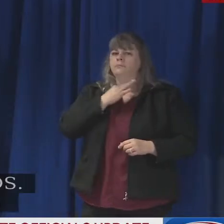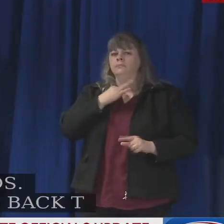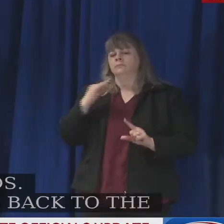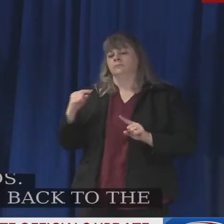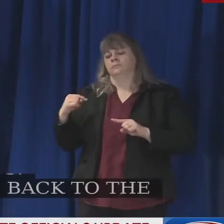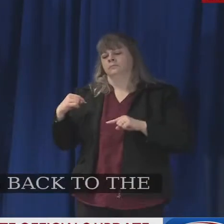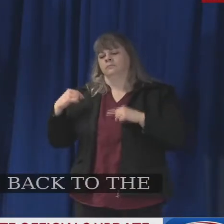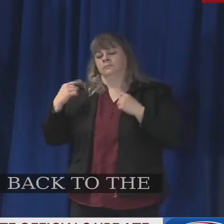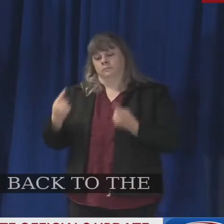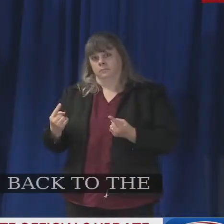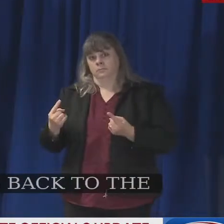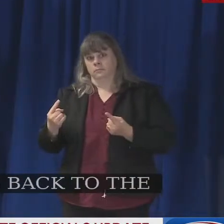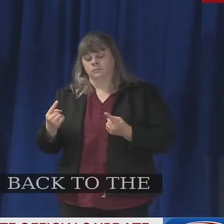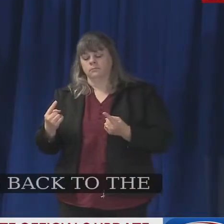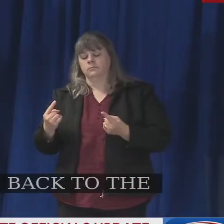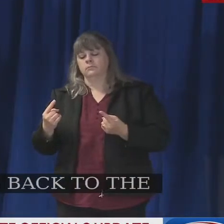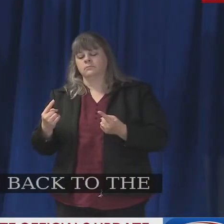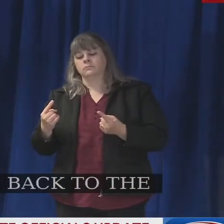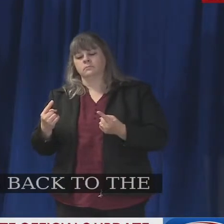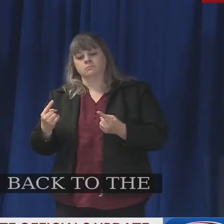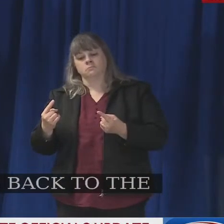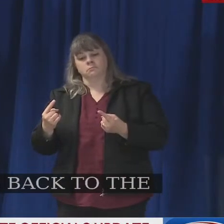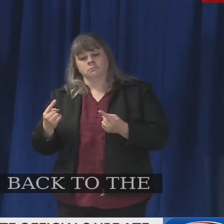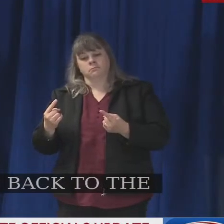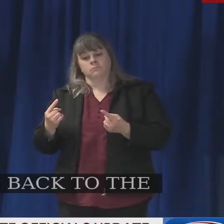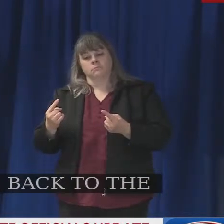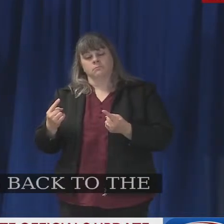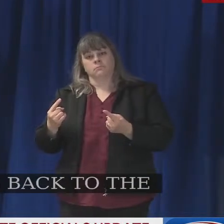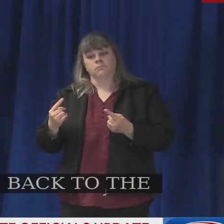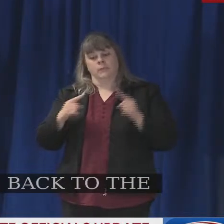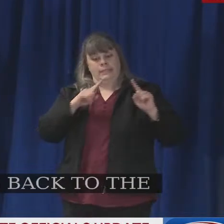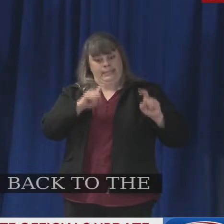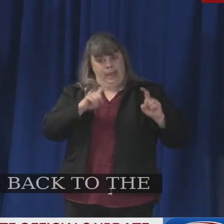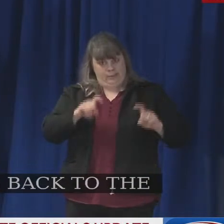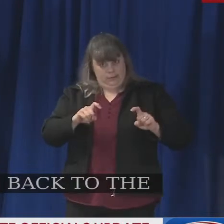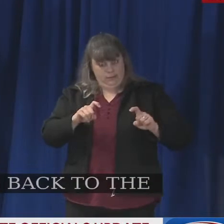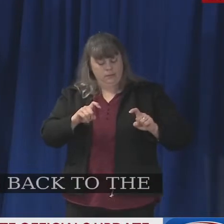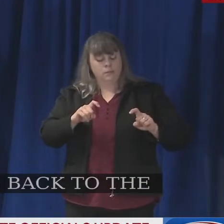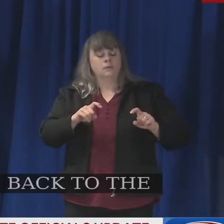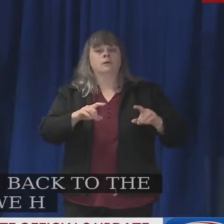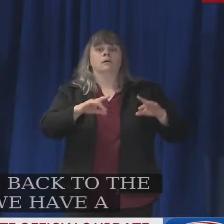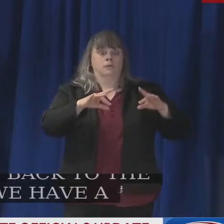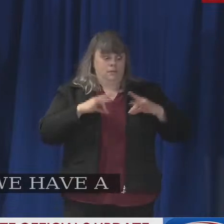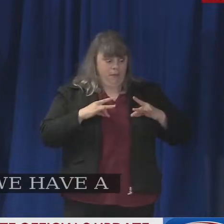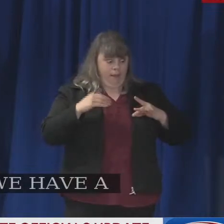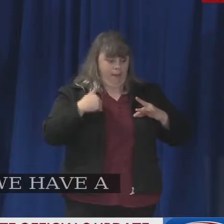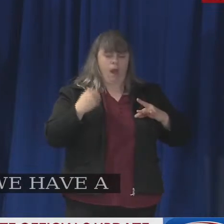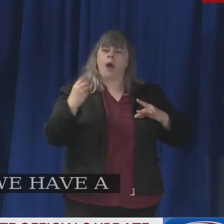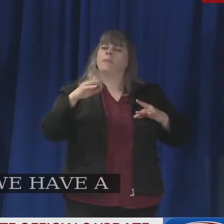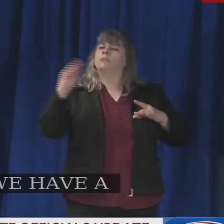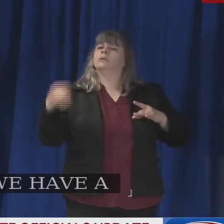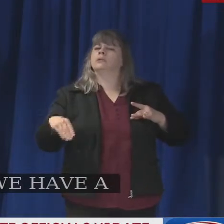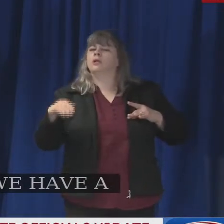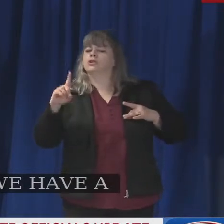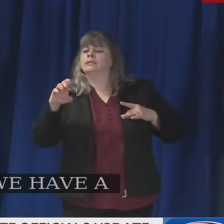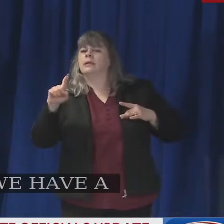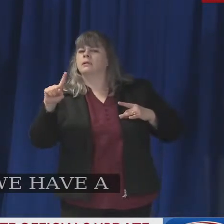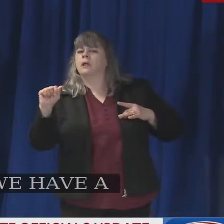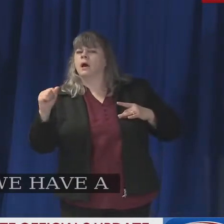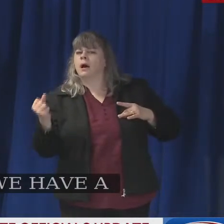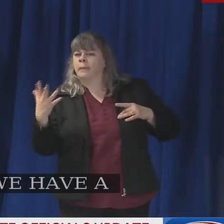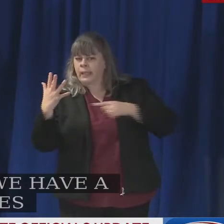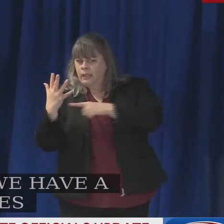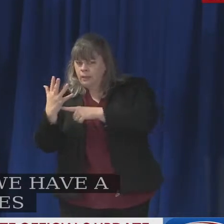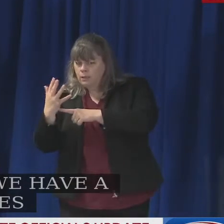of a percentage of cases that we're testing for variants that are the Delta variant? And then when we look at that